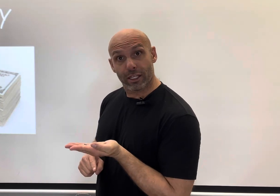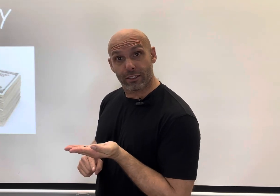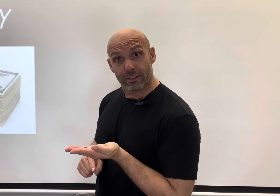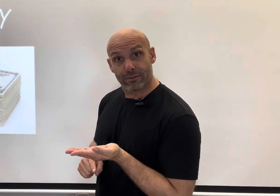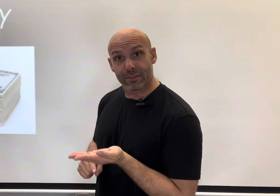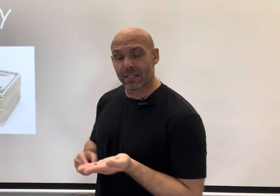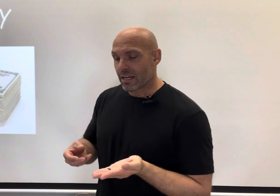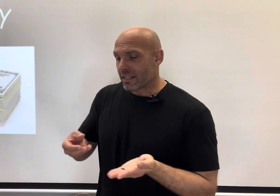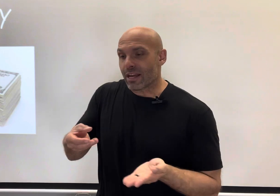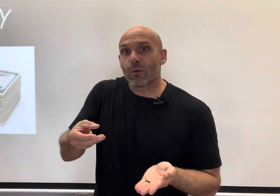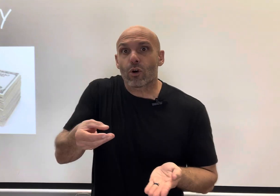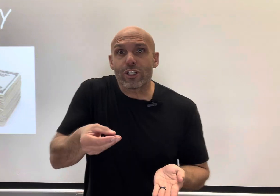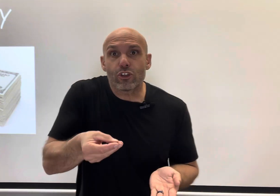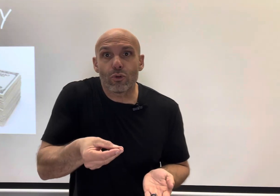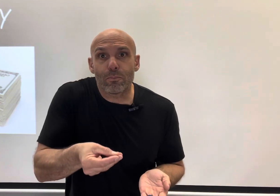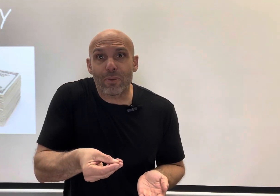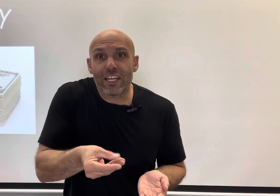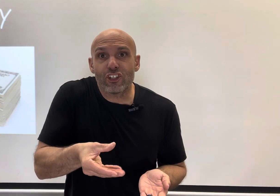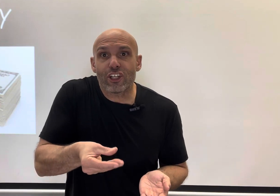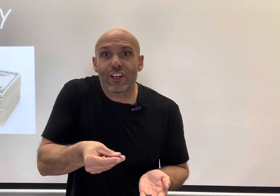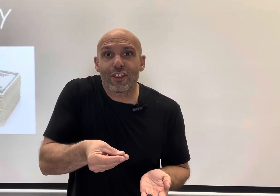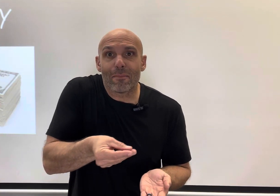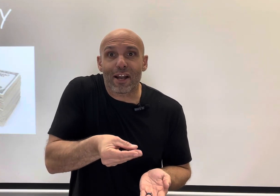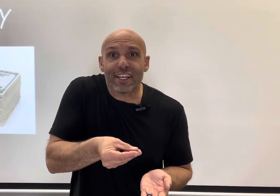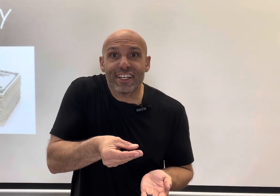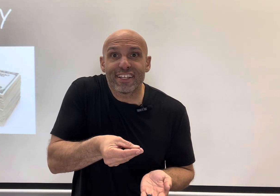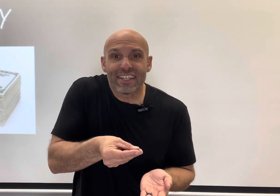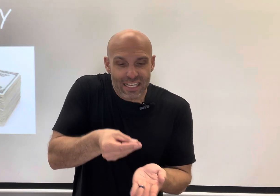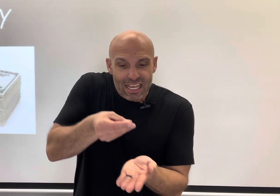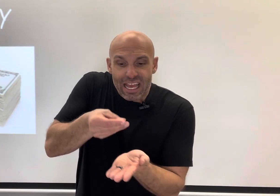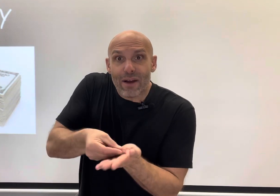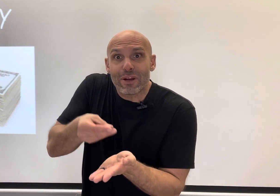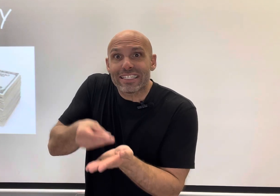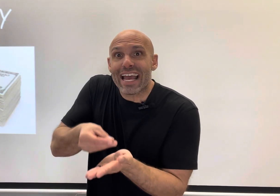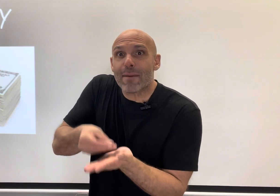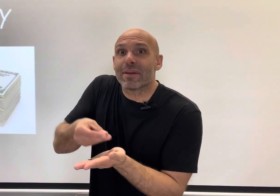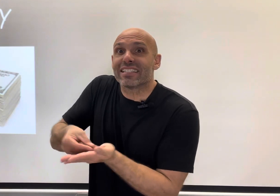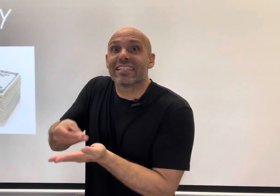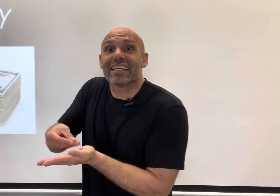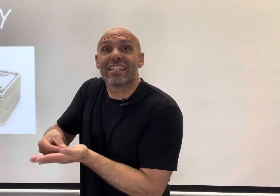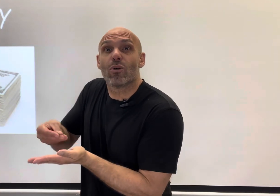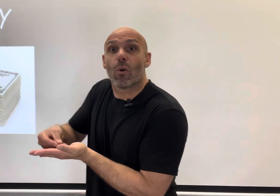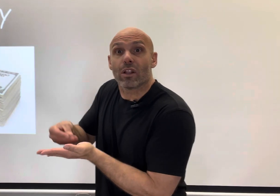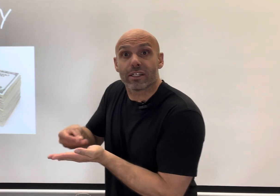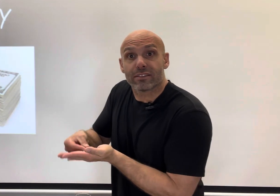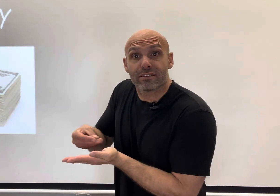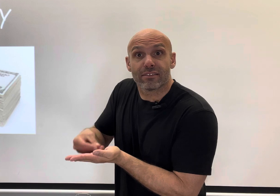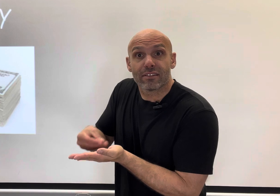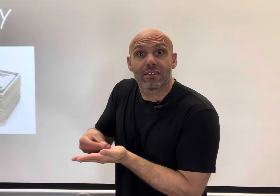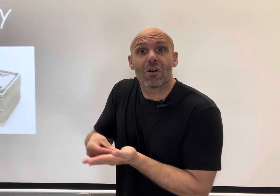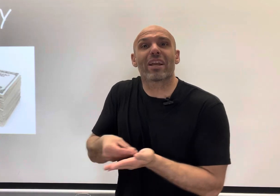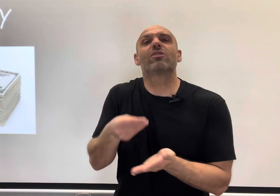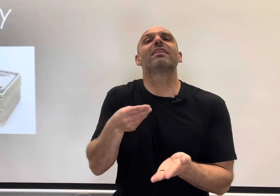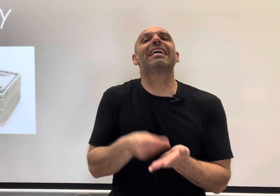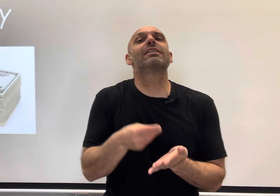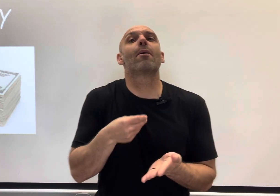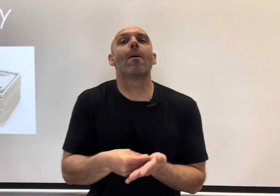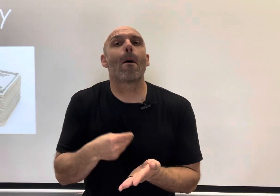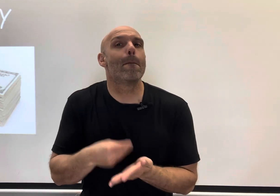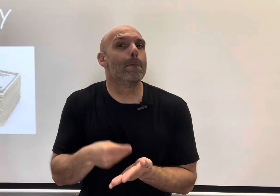wallet. Then we're going to pinch the money and we tap it in the wallet. Okay, so that's